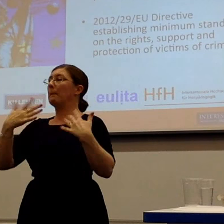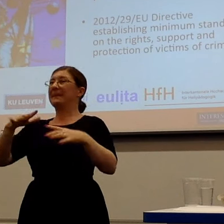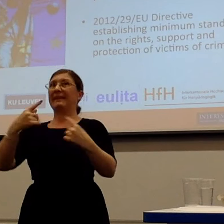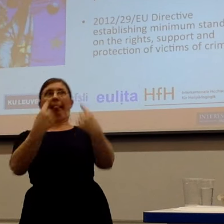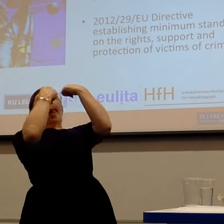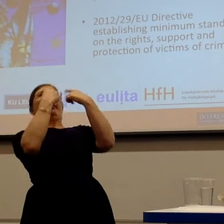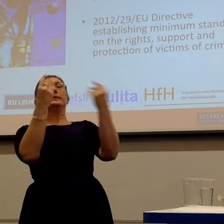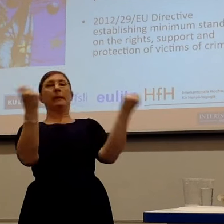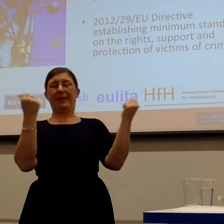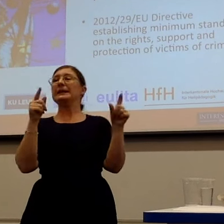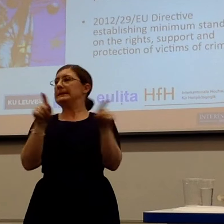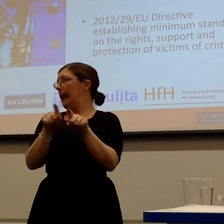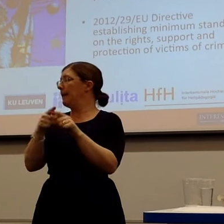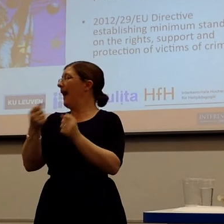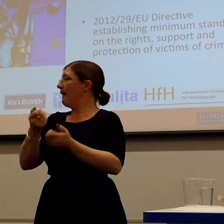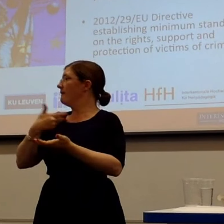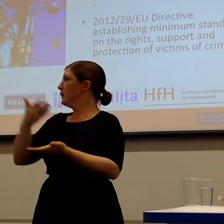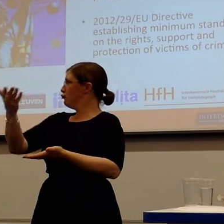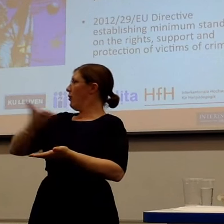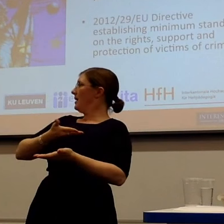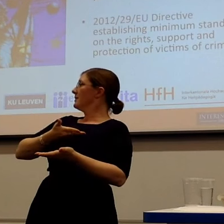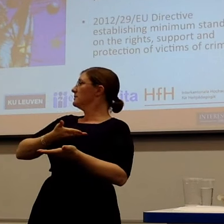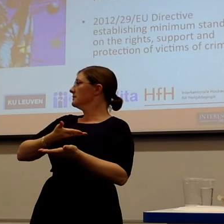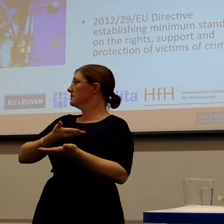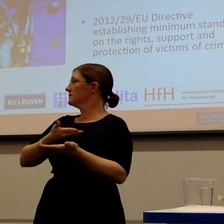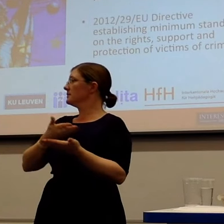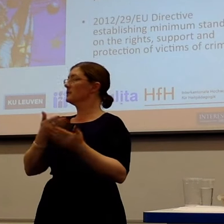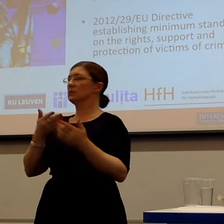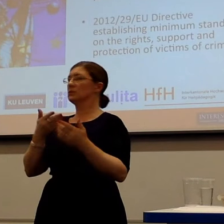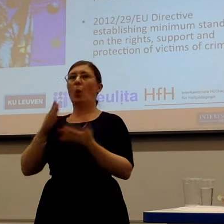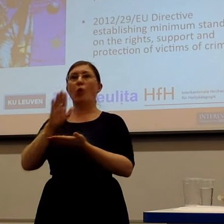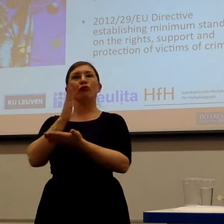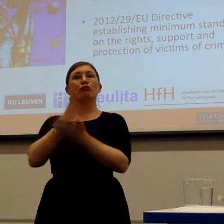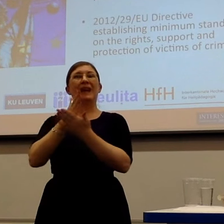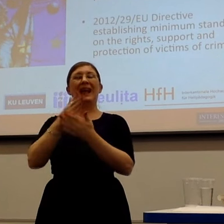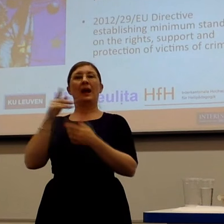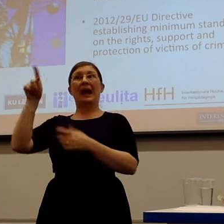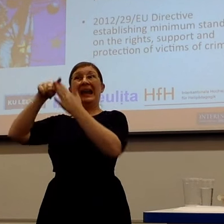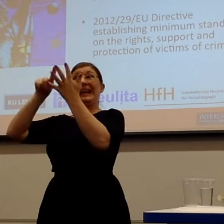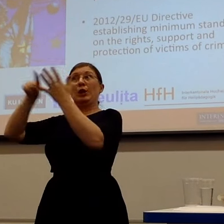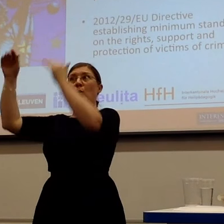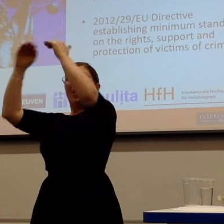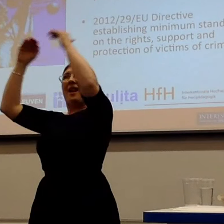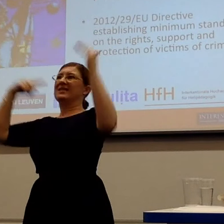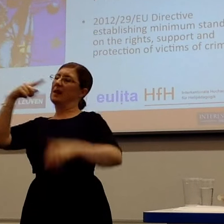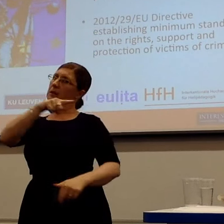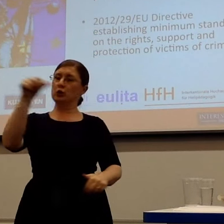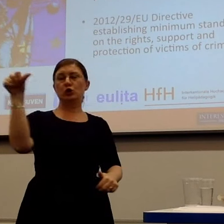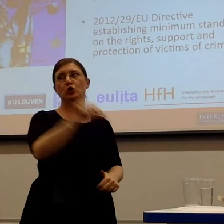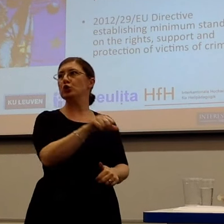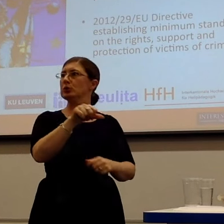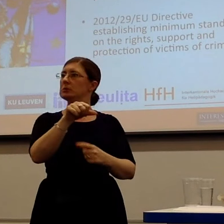And for people who are victims within the legal settings, they have specific rights at EU